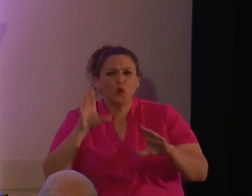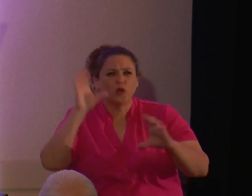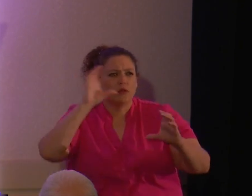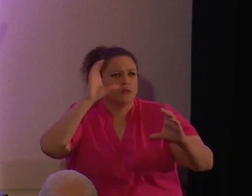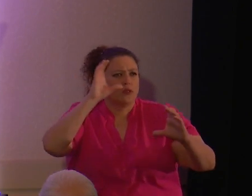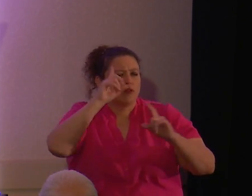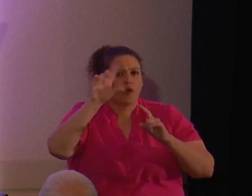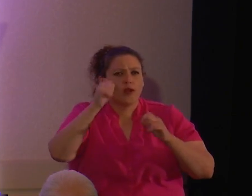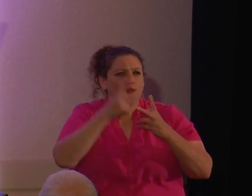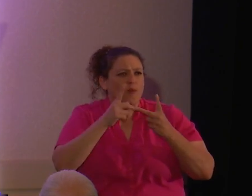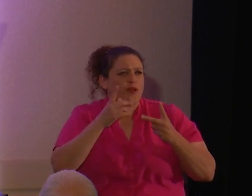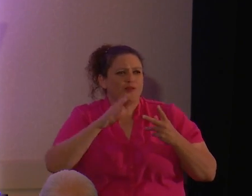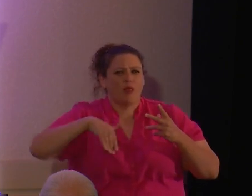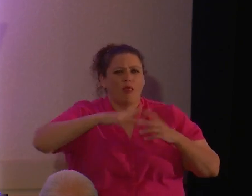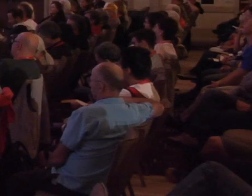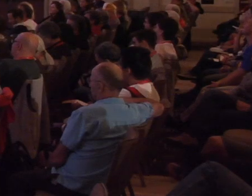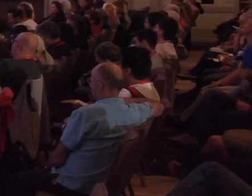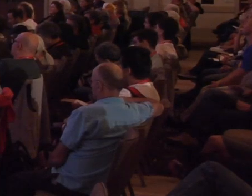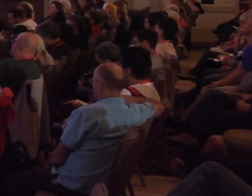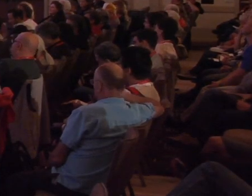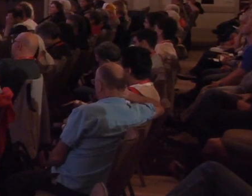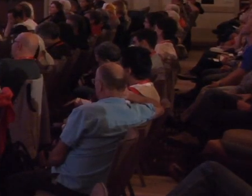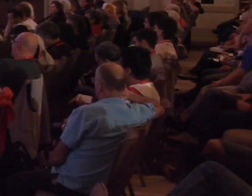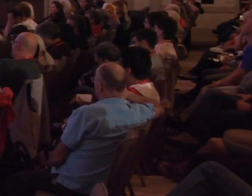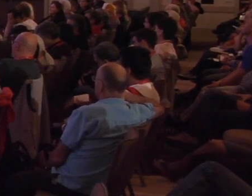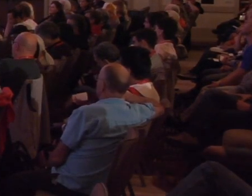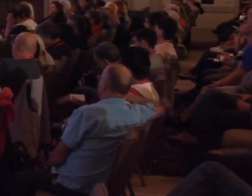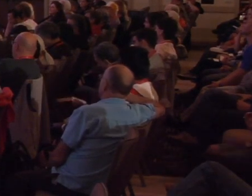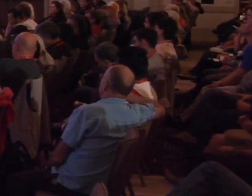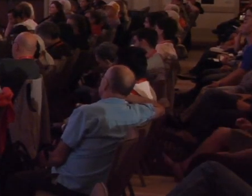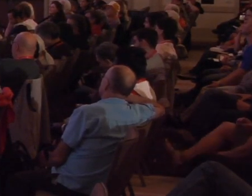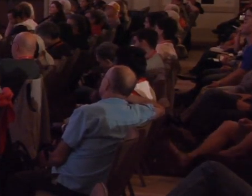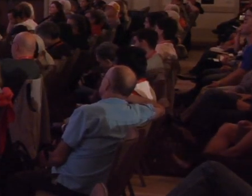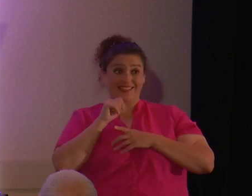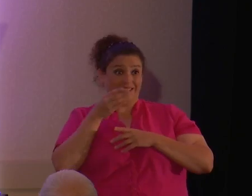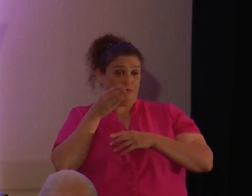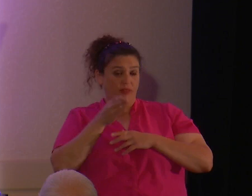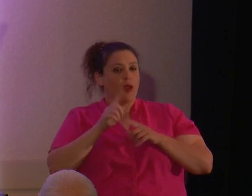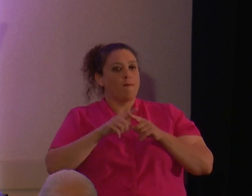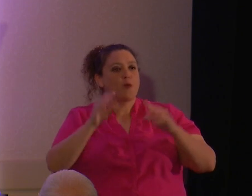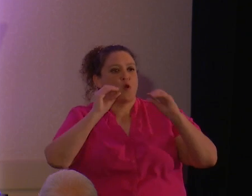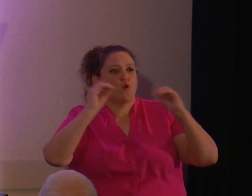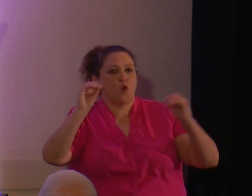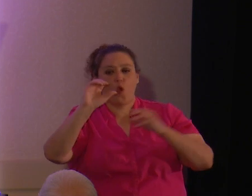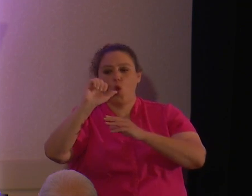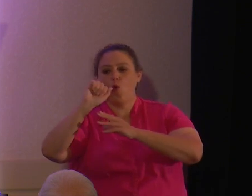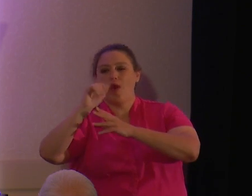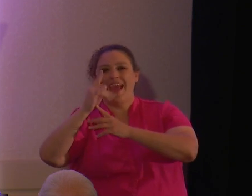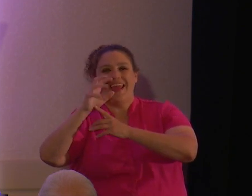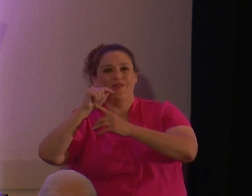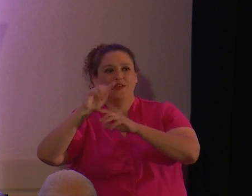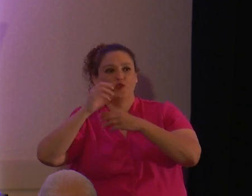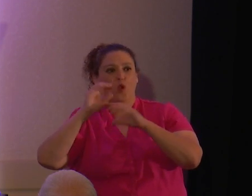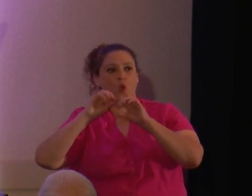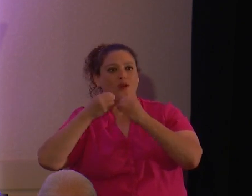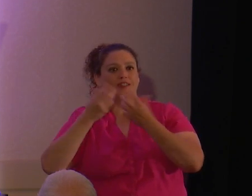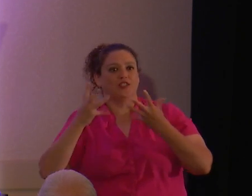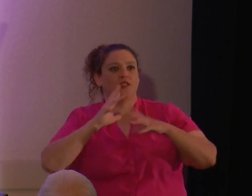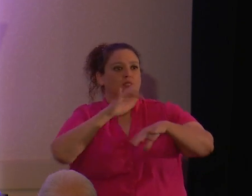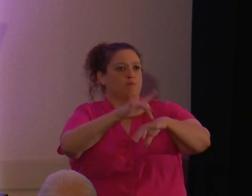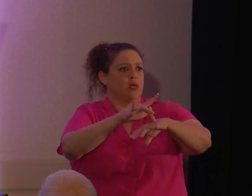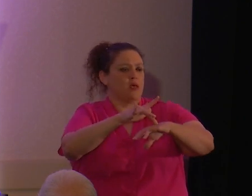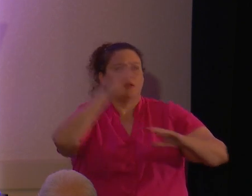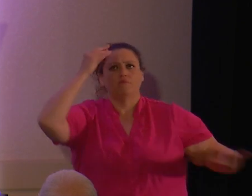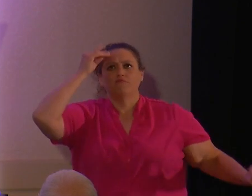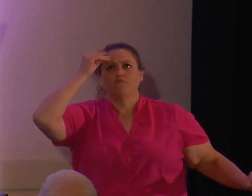someplace where we haven't been, not only where American Atheists has not been, but where no atheist organization has been. And you think about it for a second.